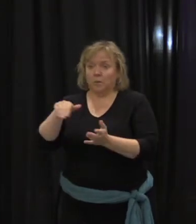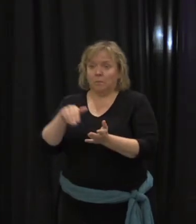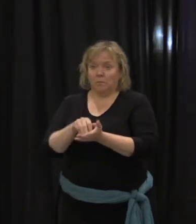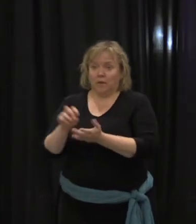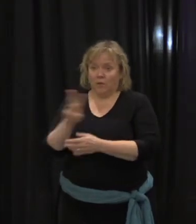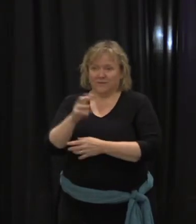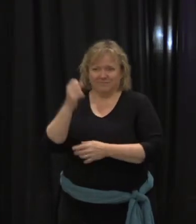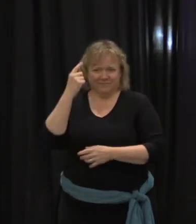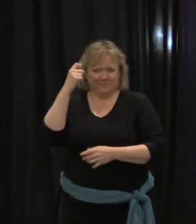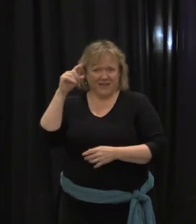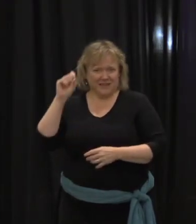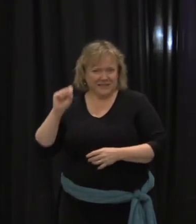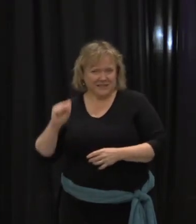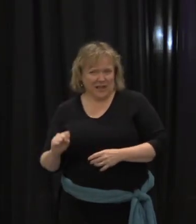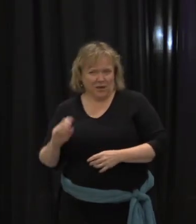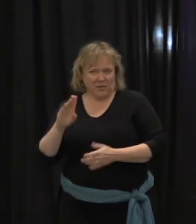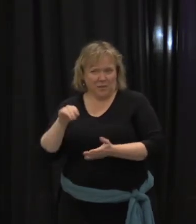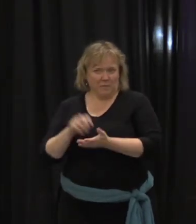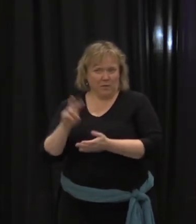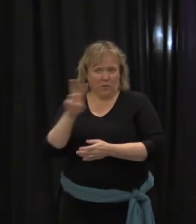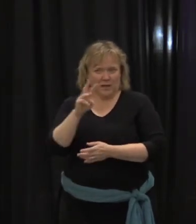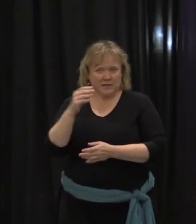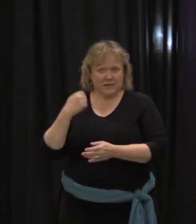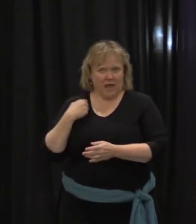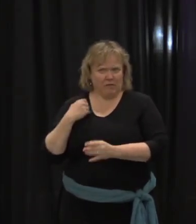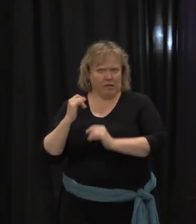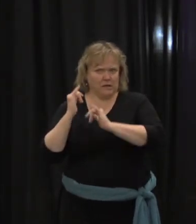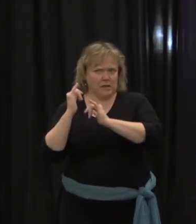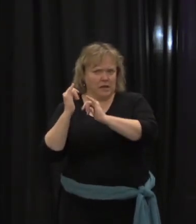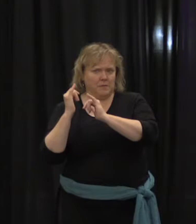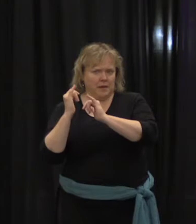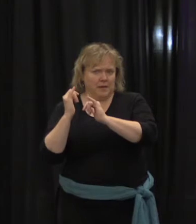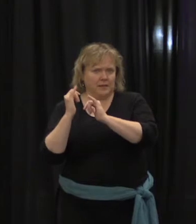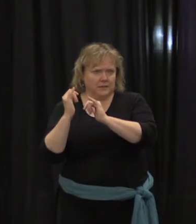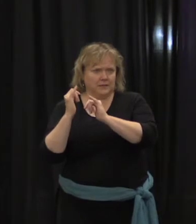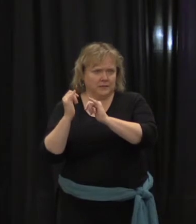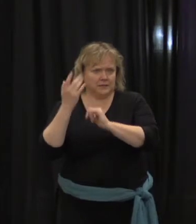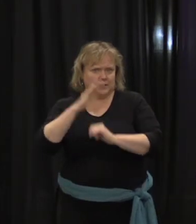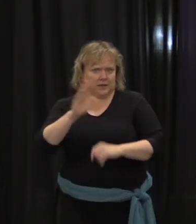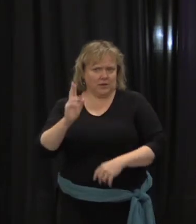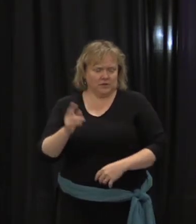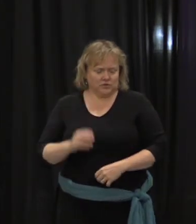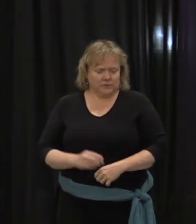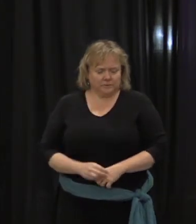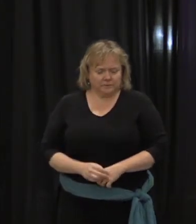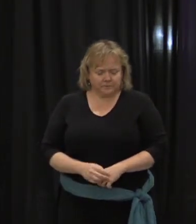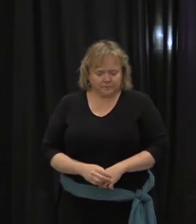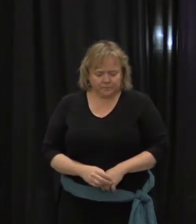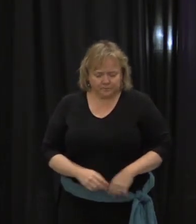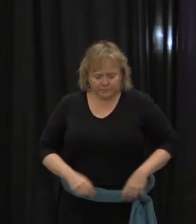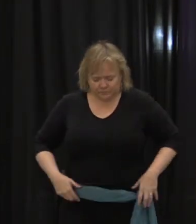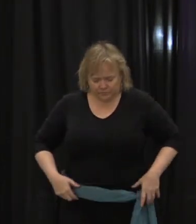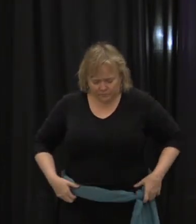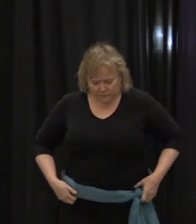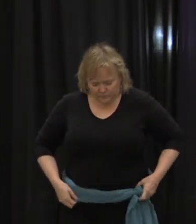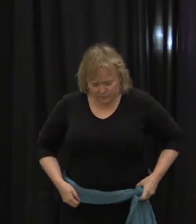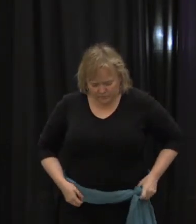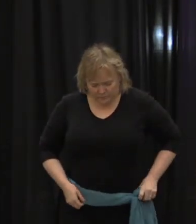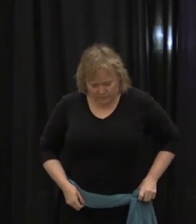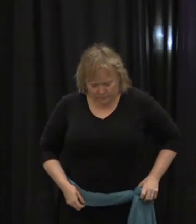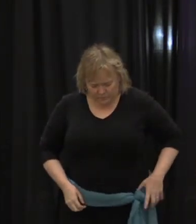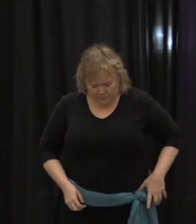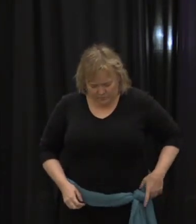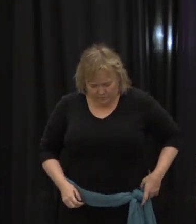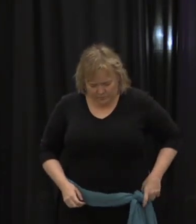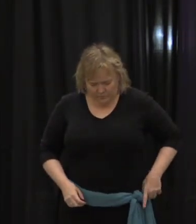and the Midwest have a lot of common stories and histories to share. I also want to say that it was a moment when the reproductive rights movement